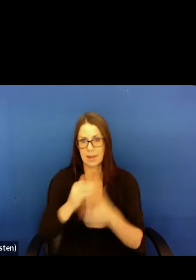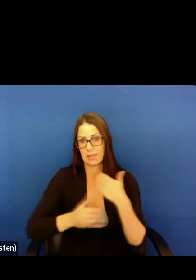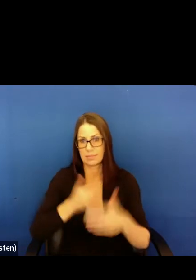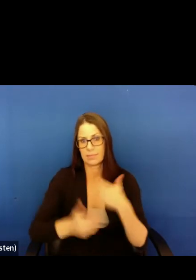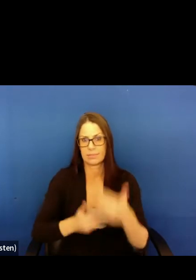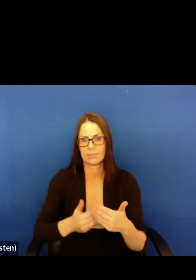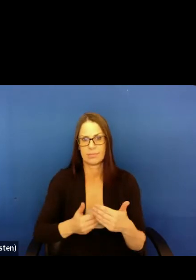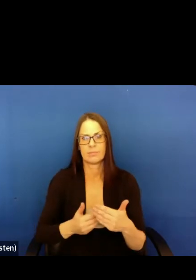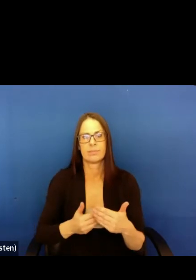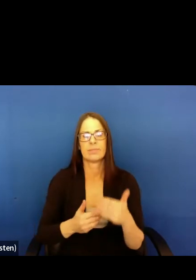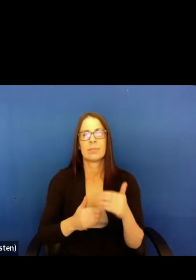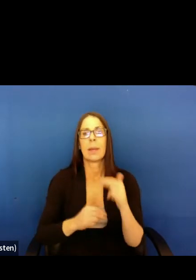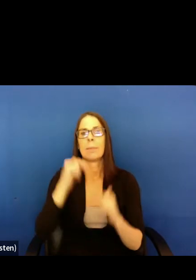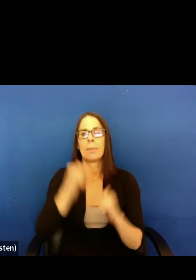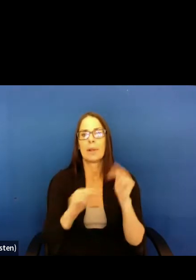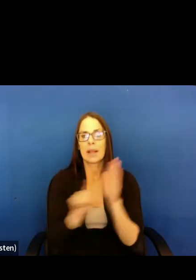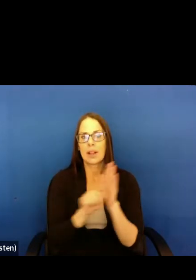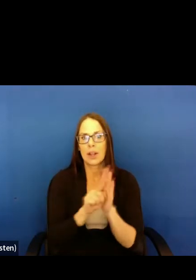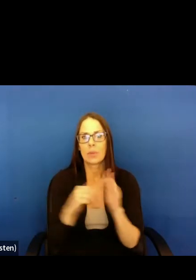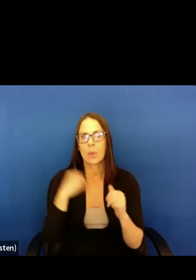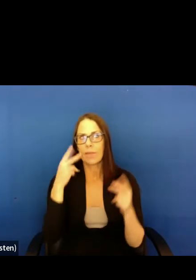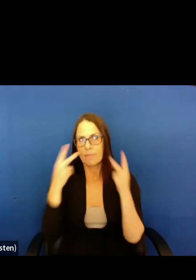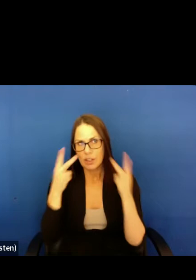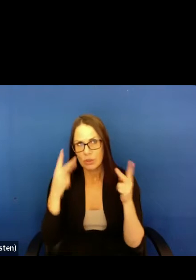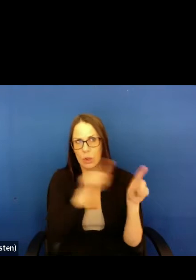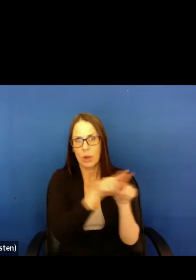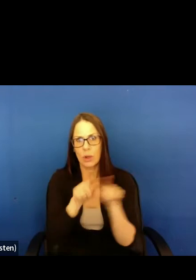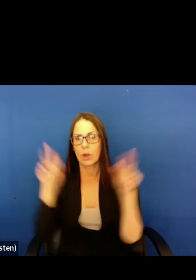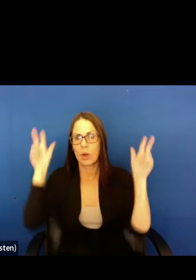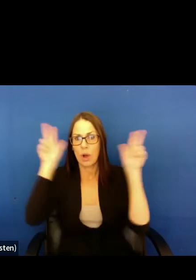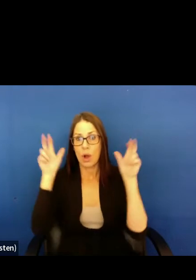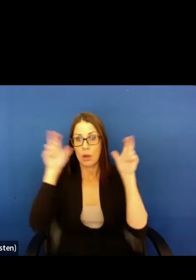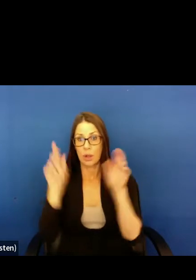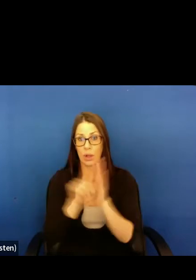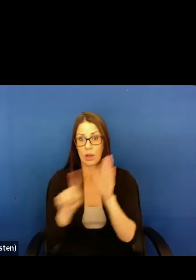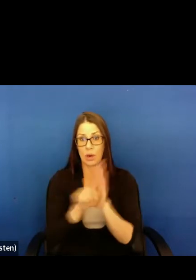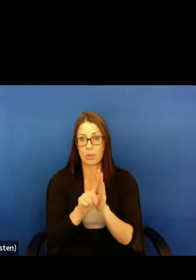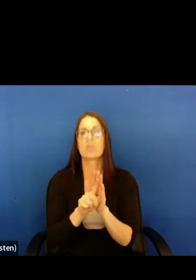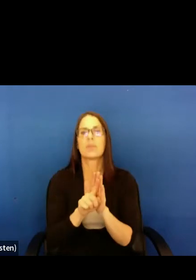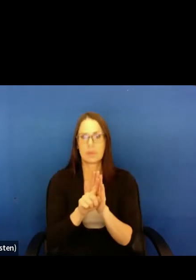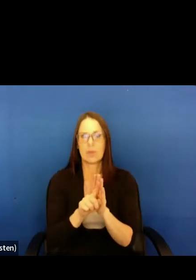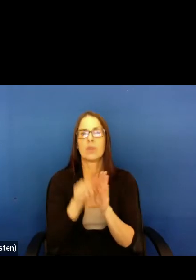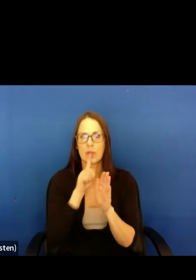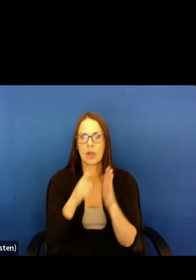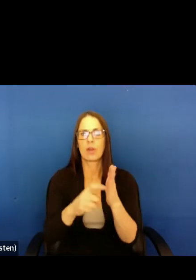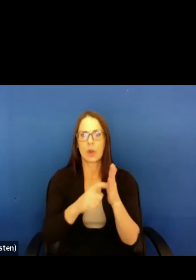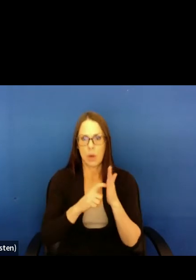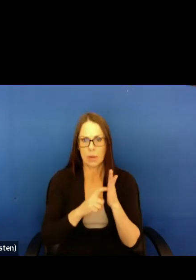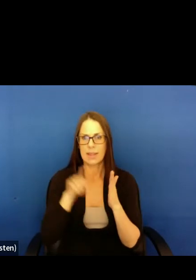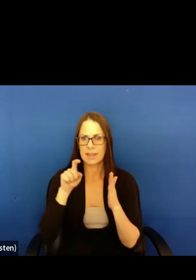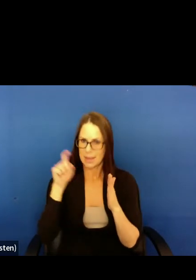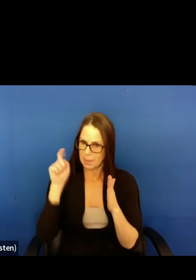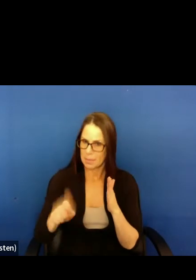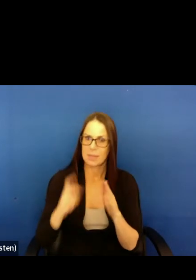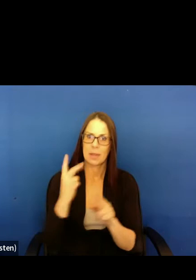Building alarms, there's visual alarms as far as audible alarms, and those are requirements that have to be maintained, and our fire department comes in and they have